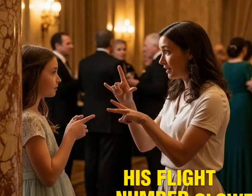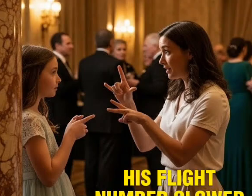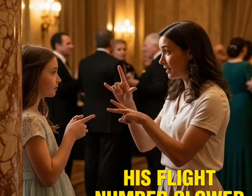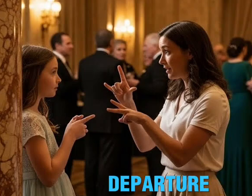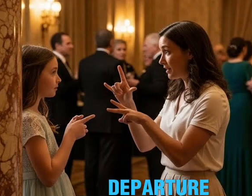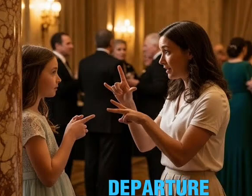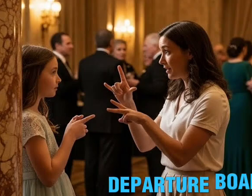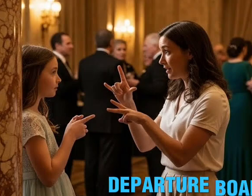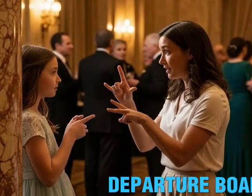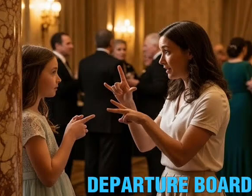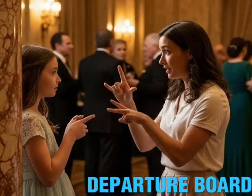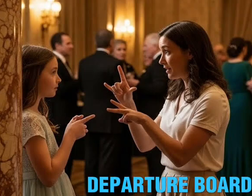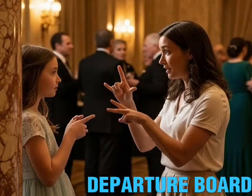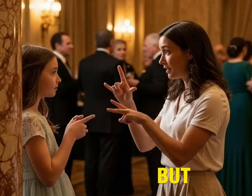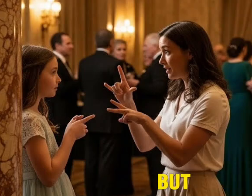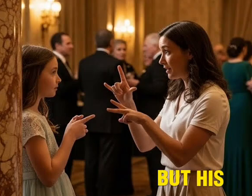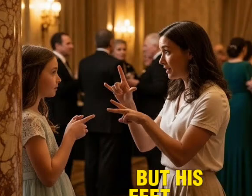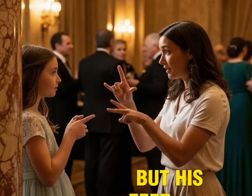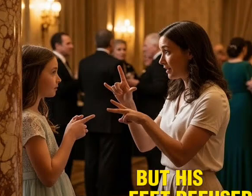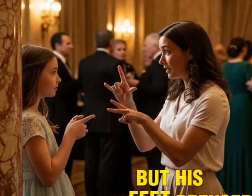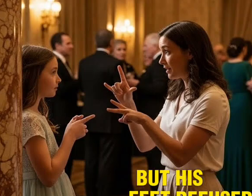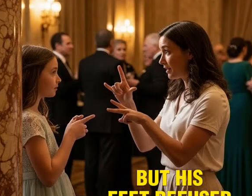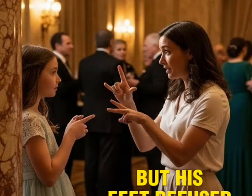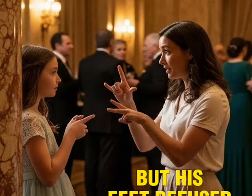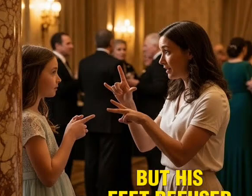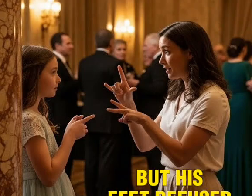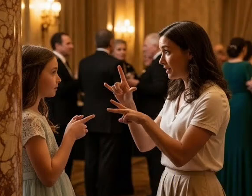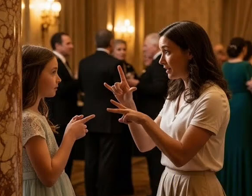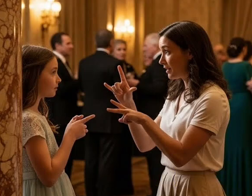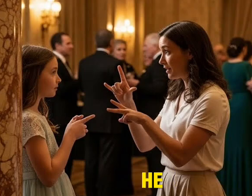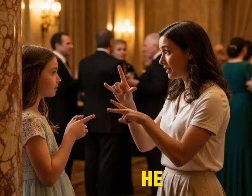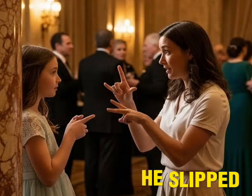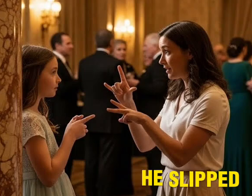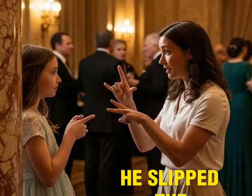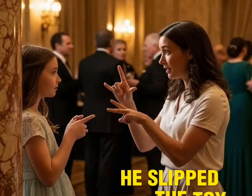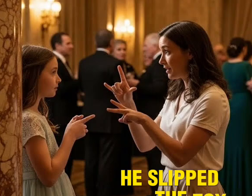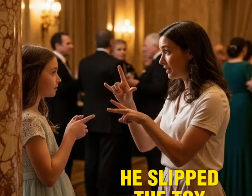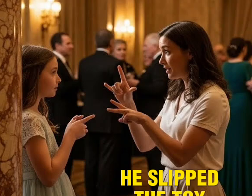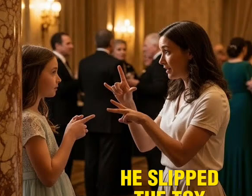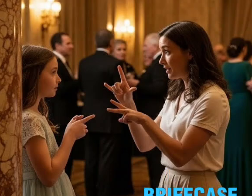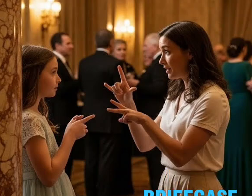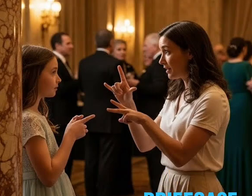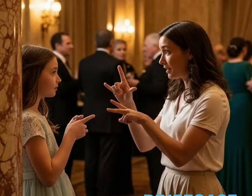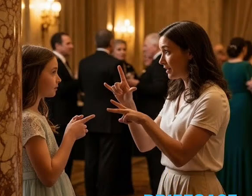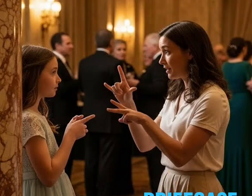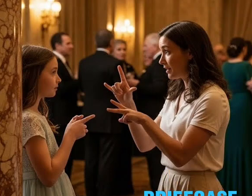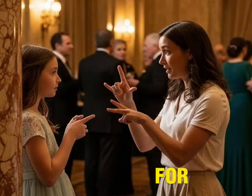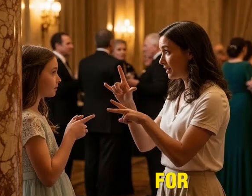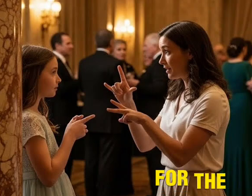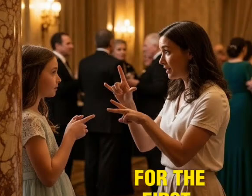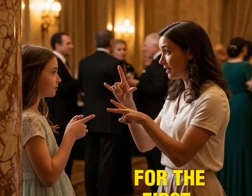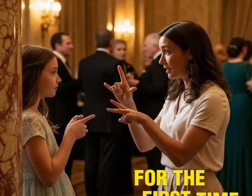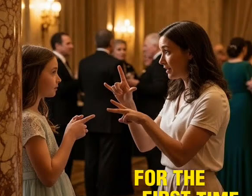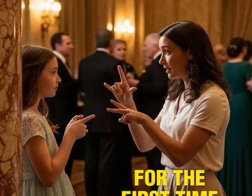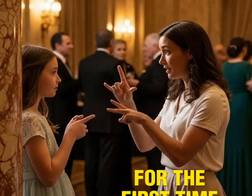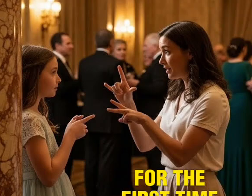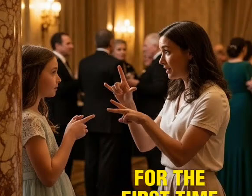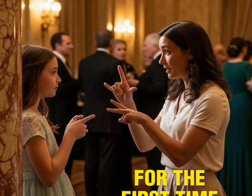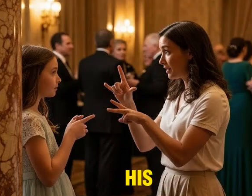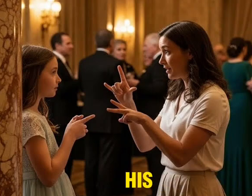the departure board above him, but his feet refused to move. He slipped the toy into his briefcase. For the first time in years, his